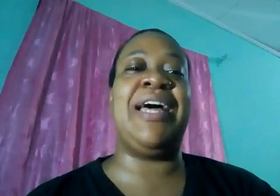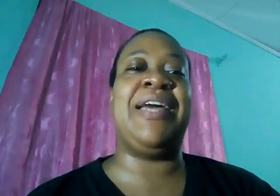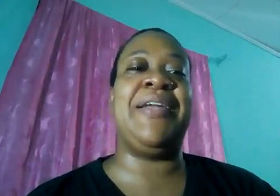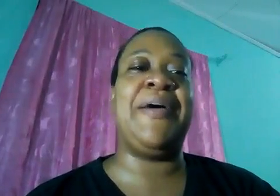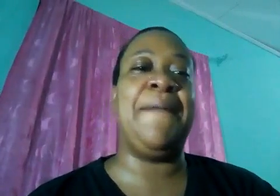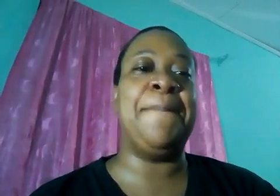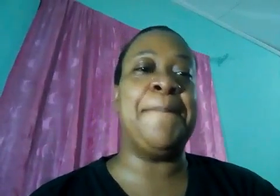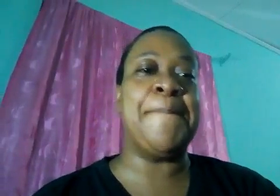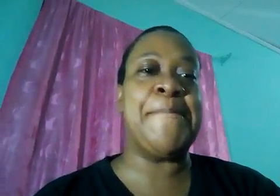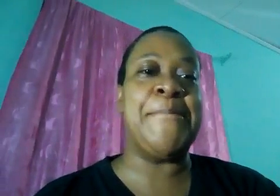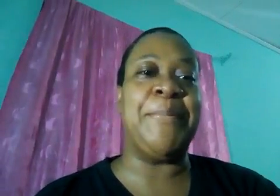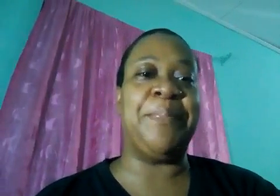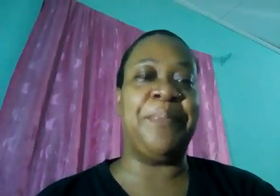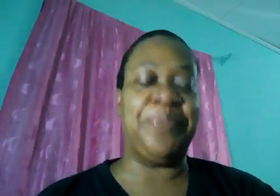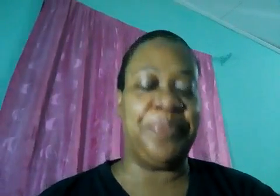Anna.